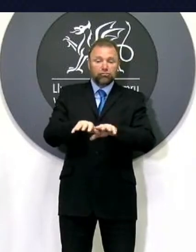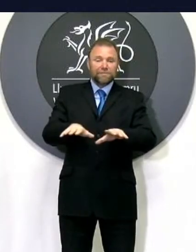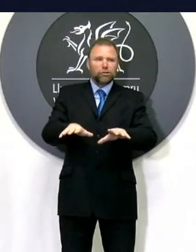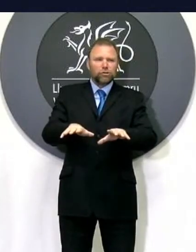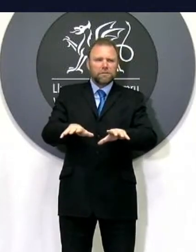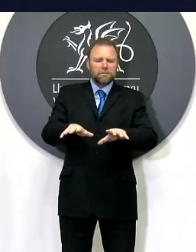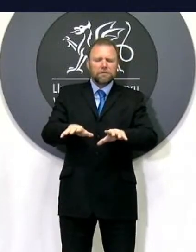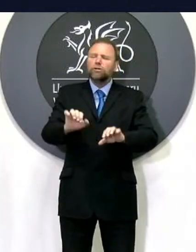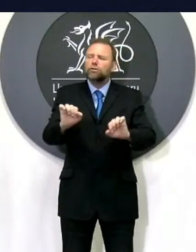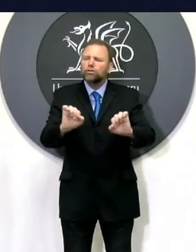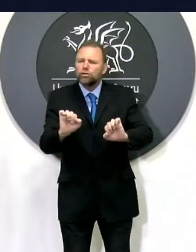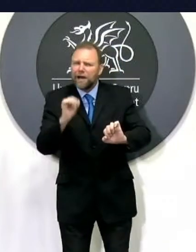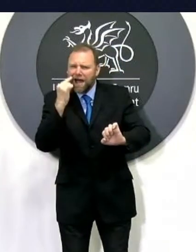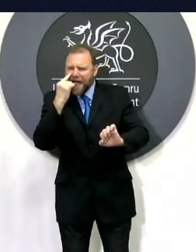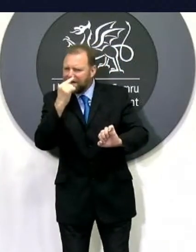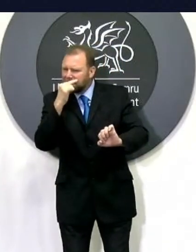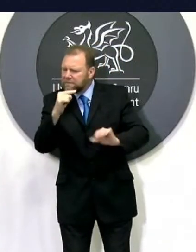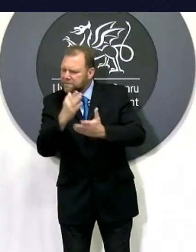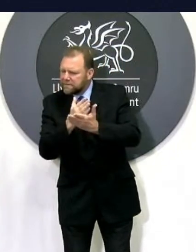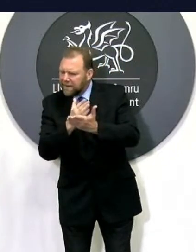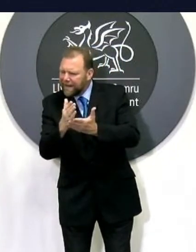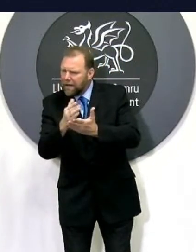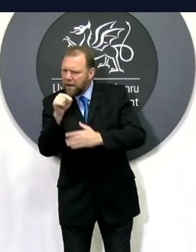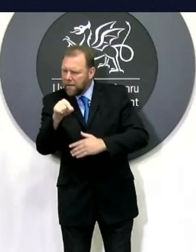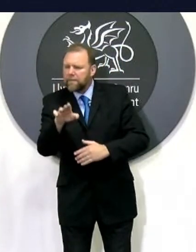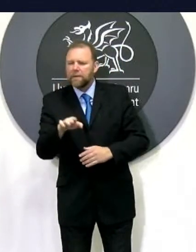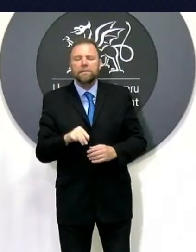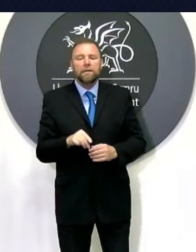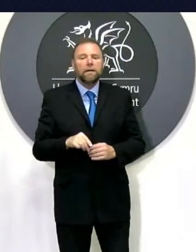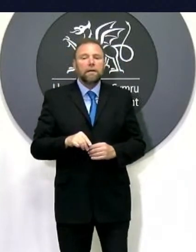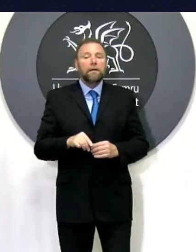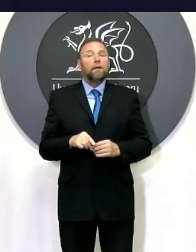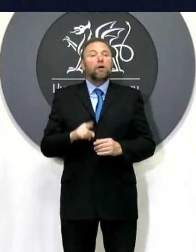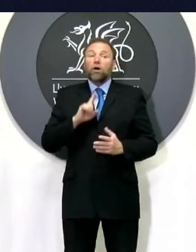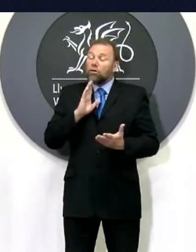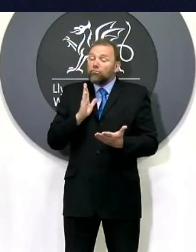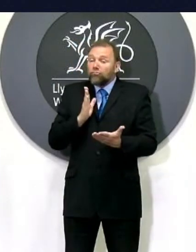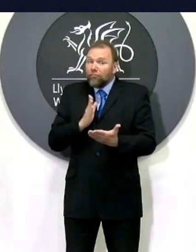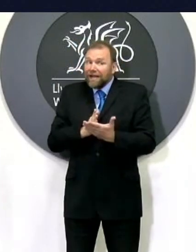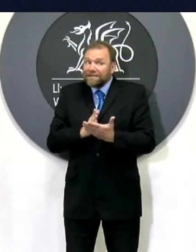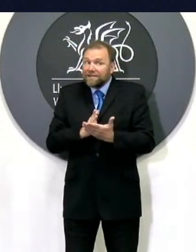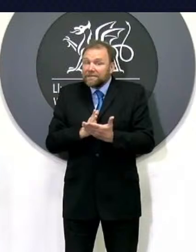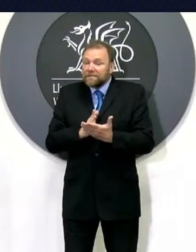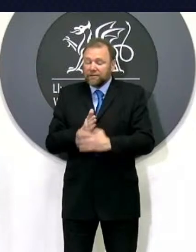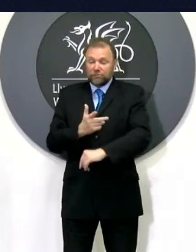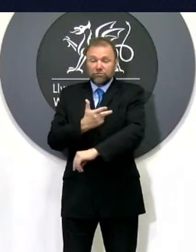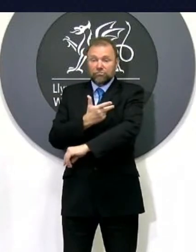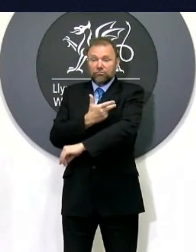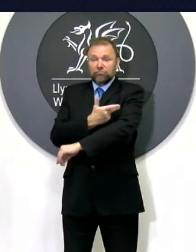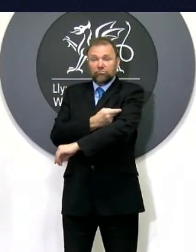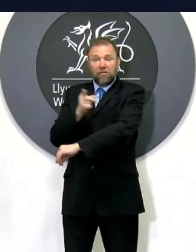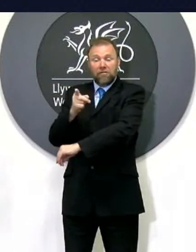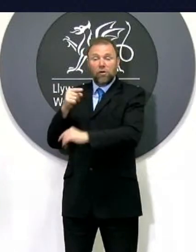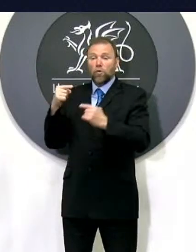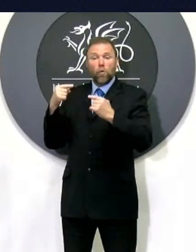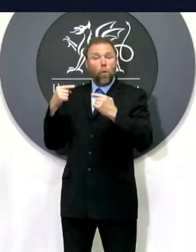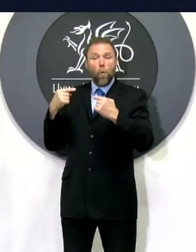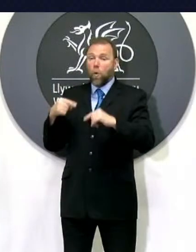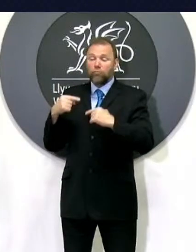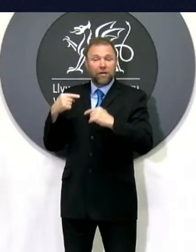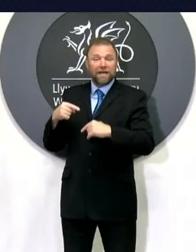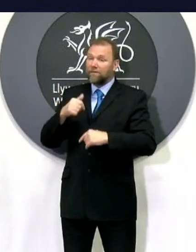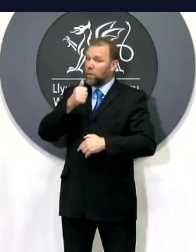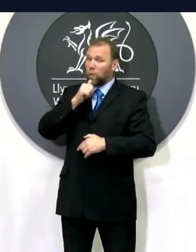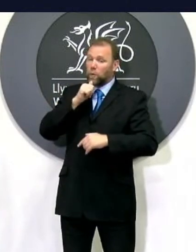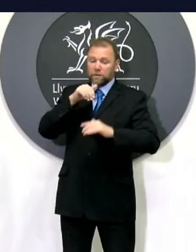effect is yet. That will become clearer over time. The reality is that these drugs are not licensed, not authorised for use under